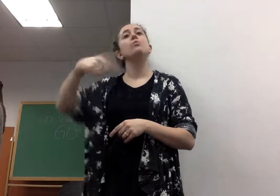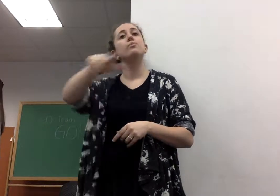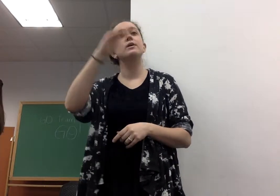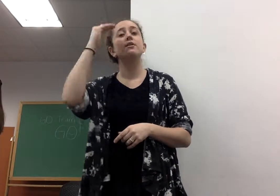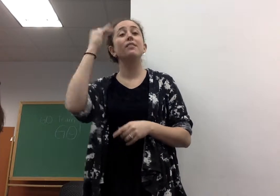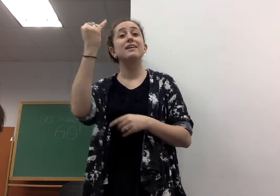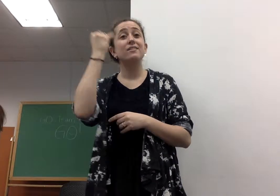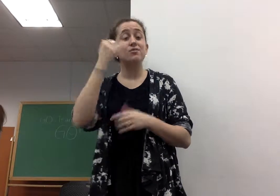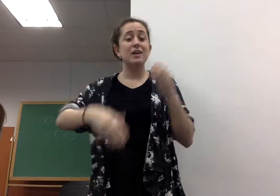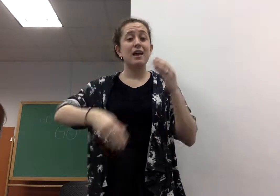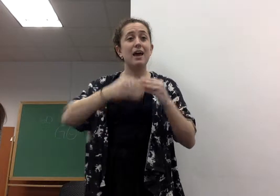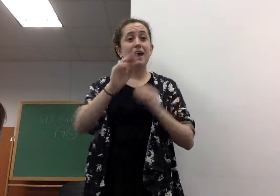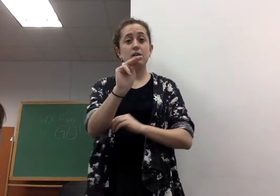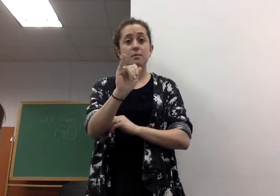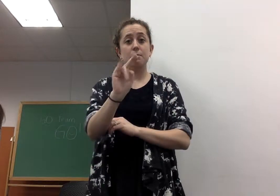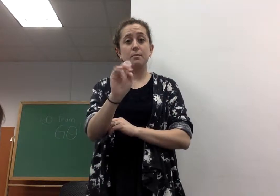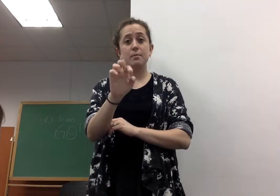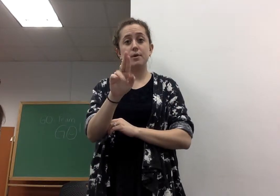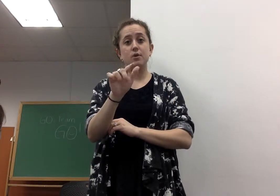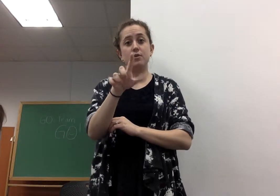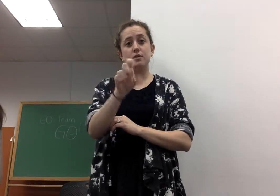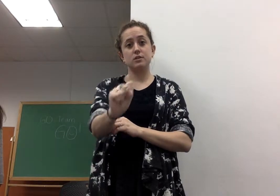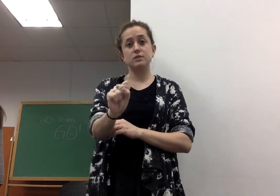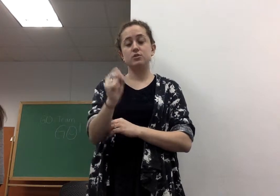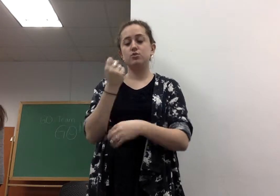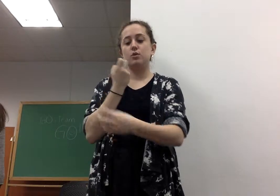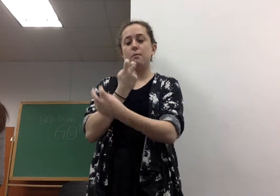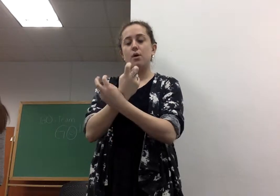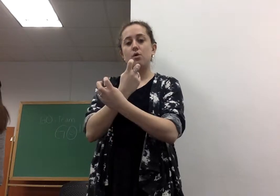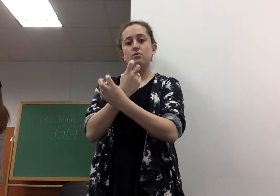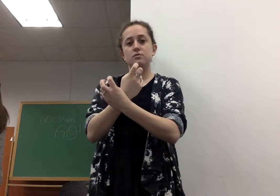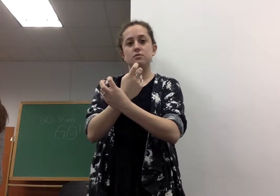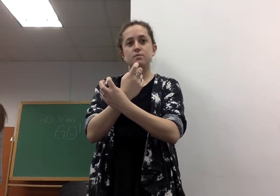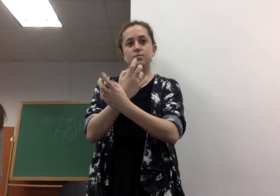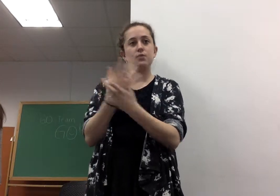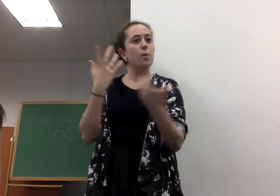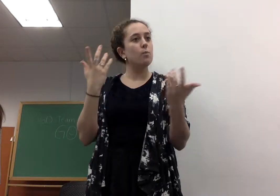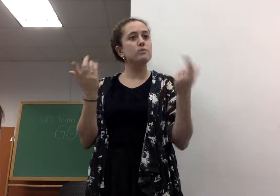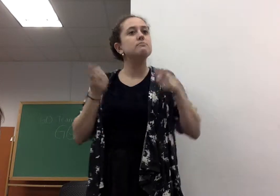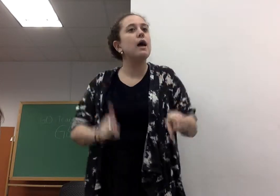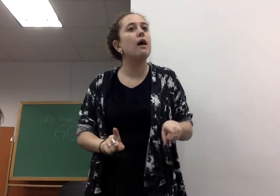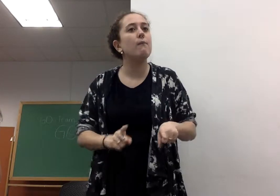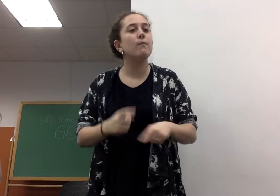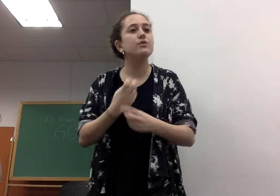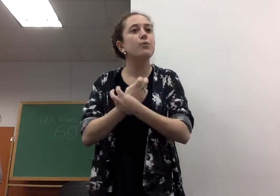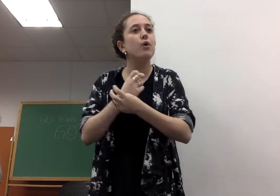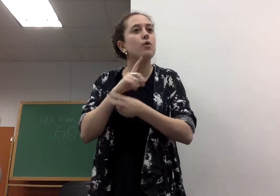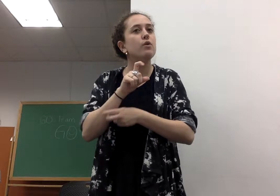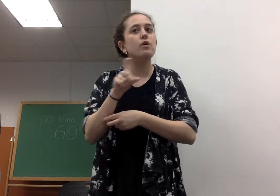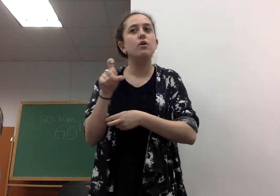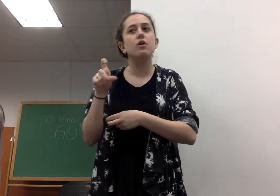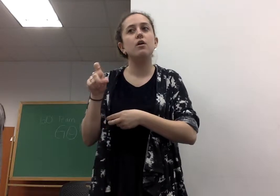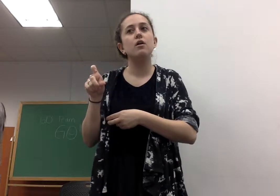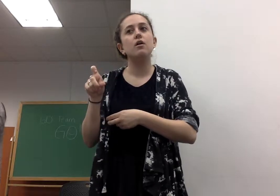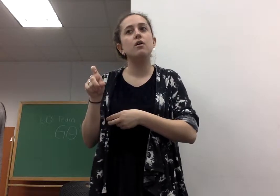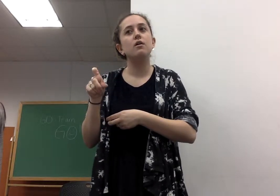bones, just like we do if we add minerals to the rocks, what's going to happen to the bones? Say it again. They're gonna harden. That's